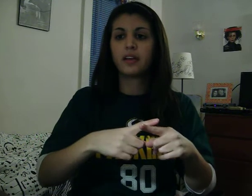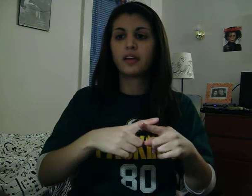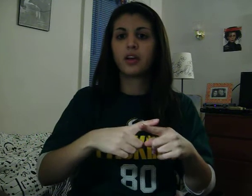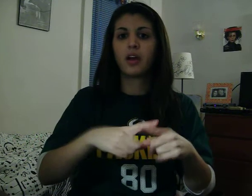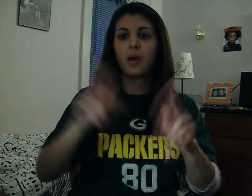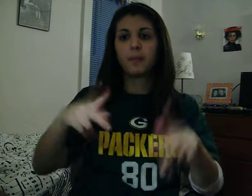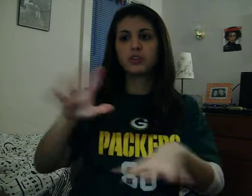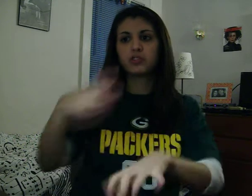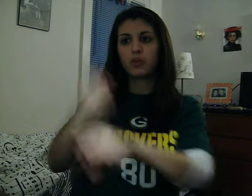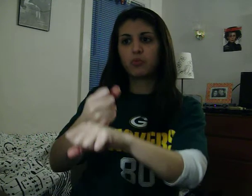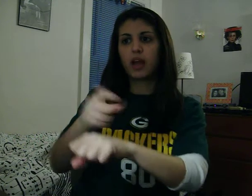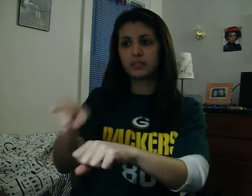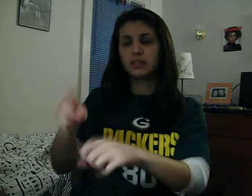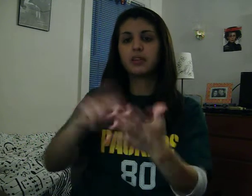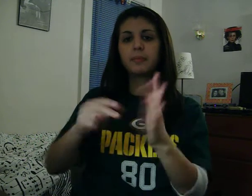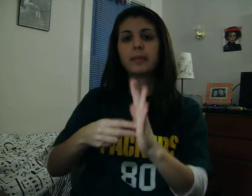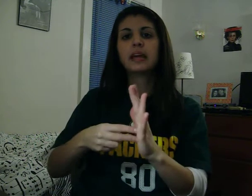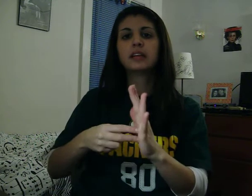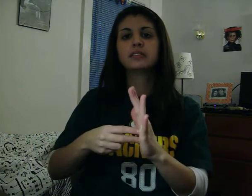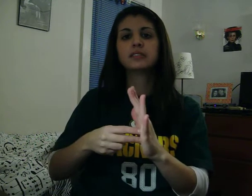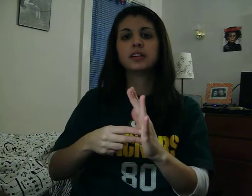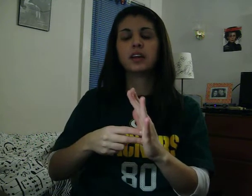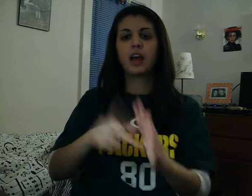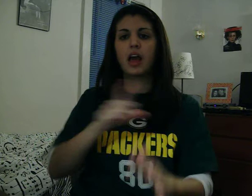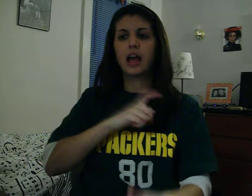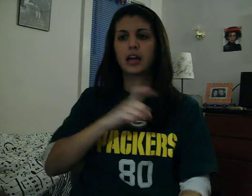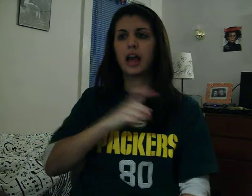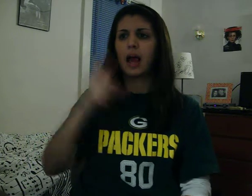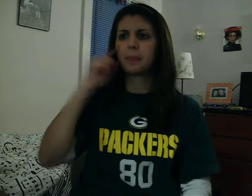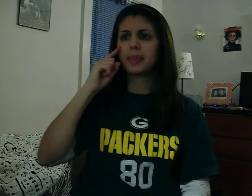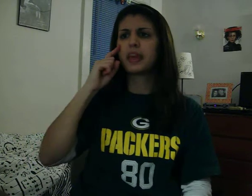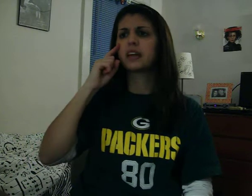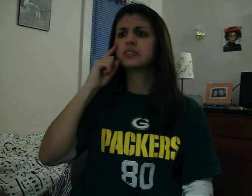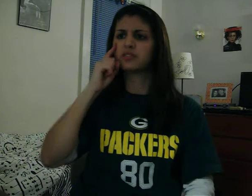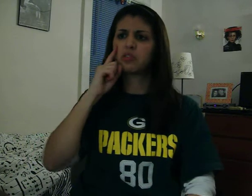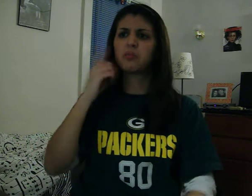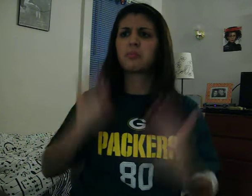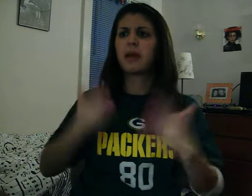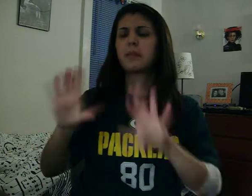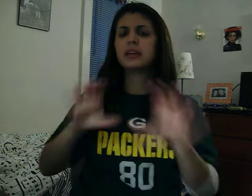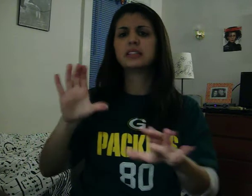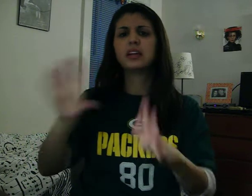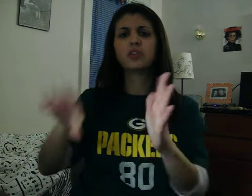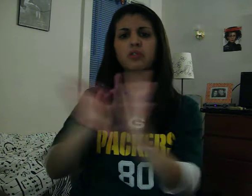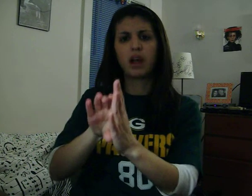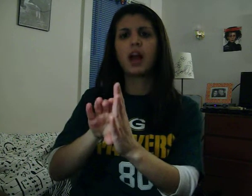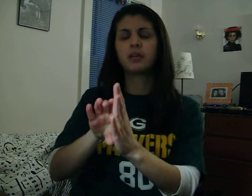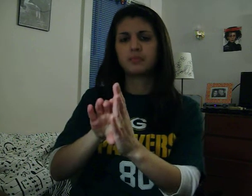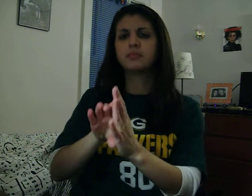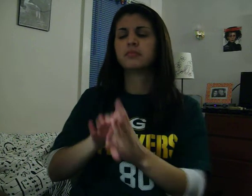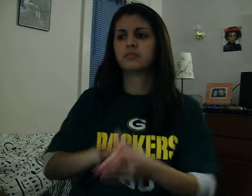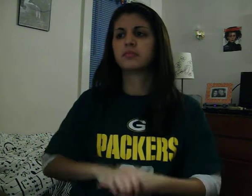crime. At that point, the police officer will escort the individual under arrest for